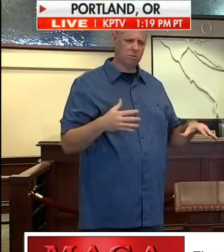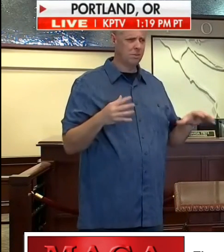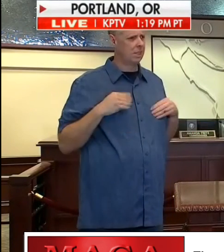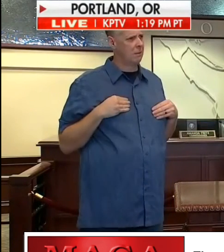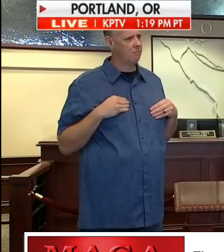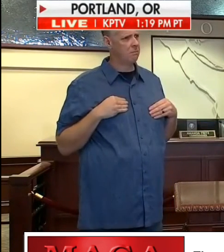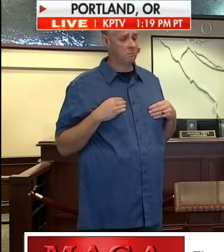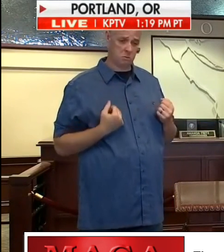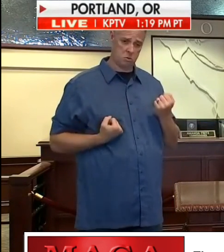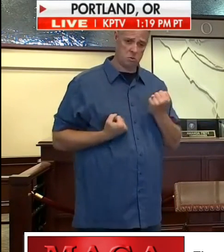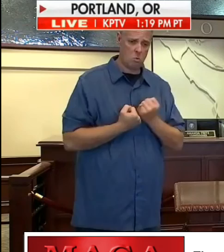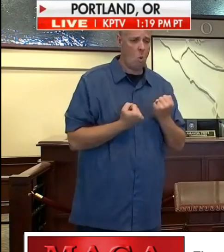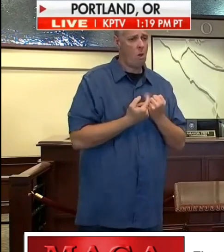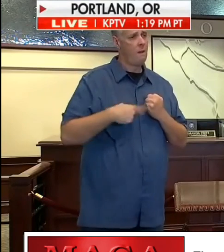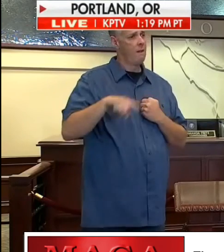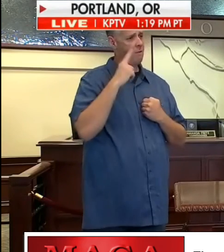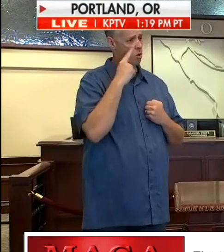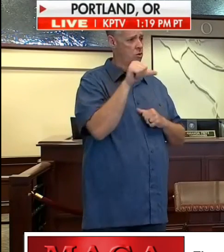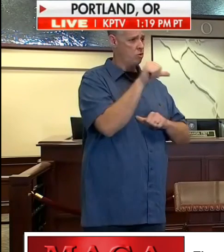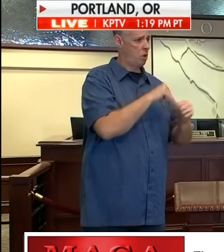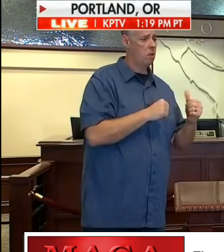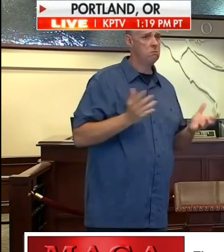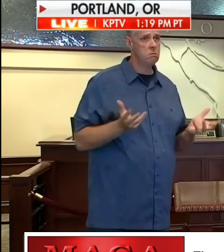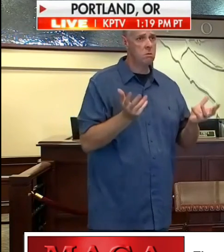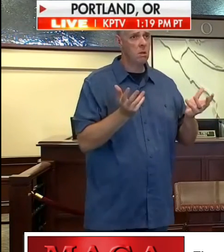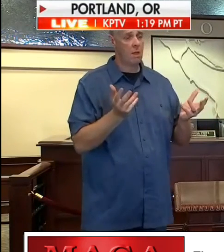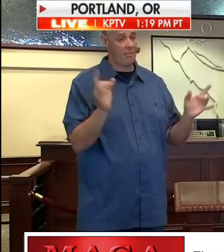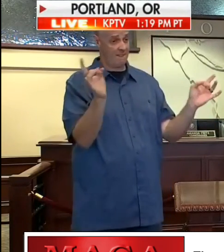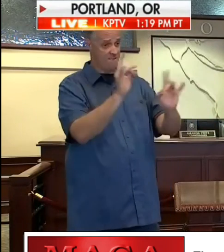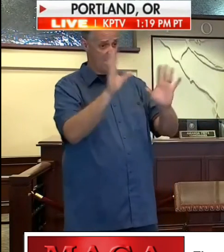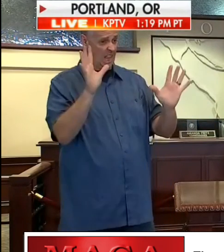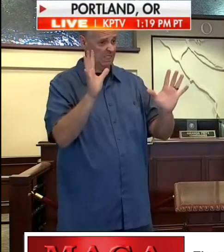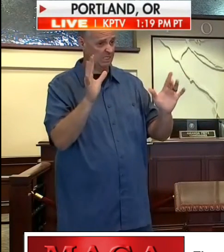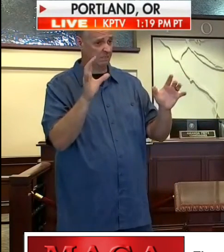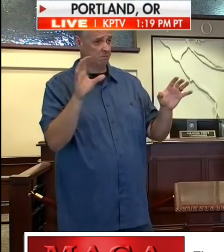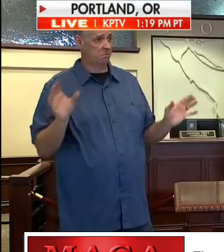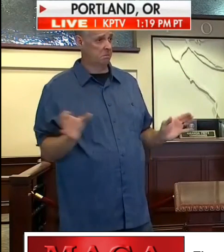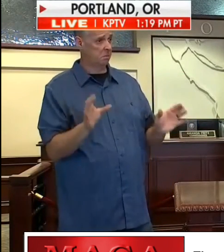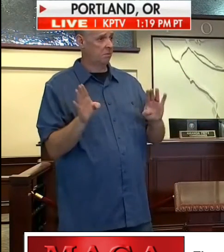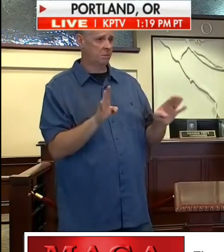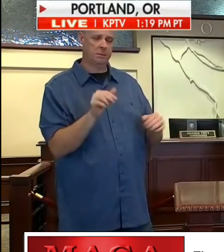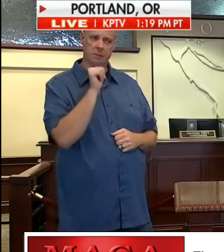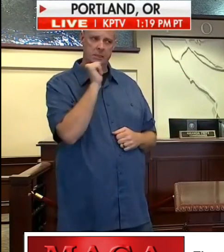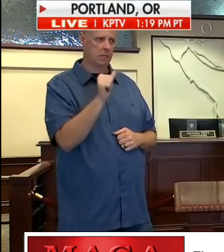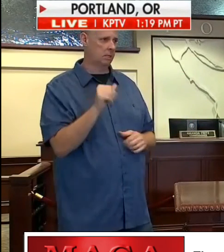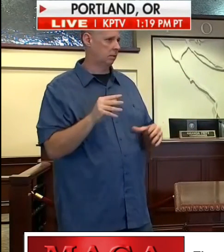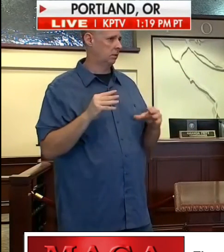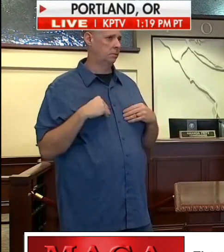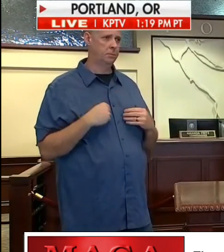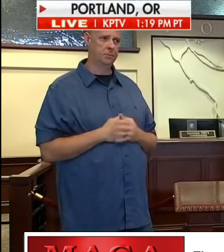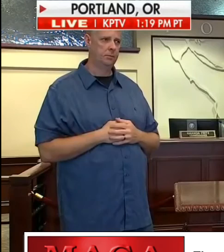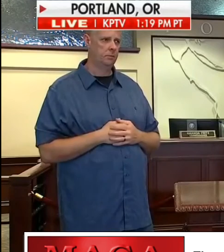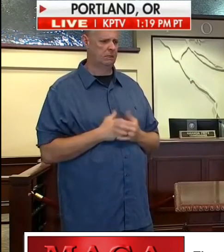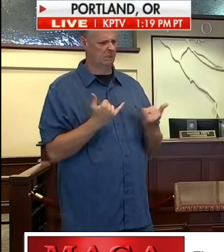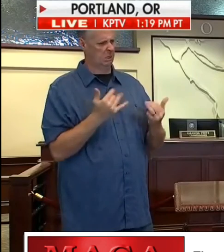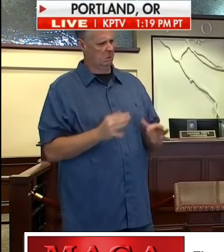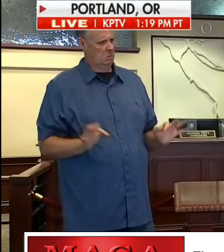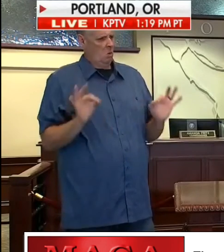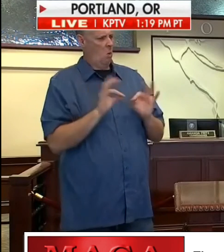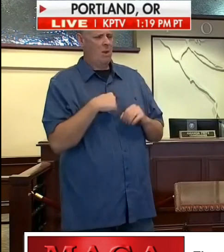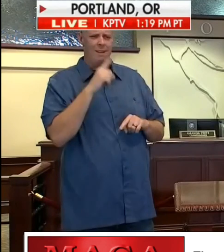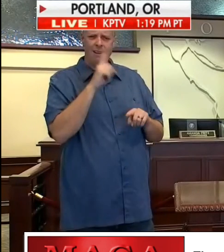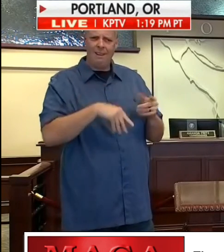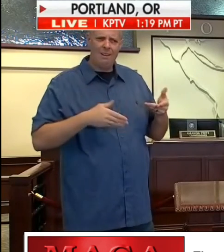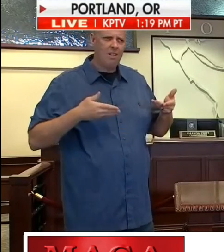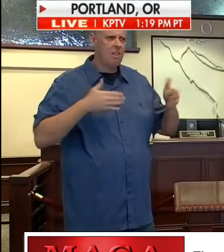other. What we do not support is violence. We're in a pivotal time right now. We cannot afford to allow